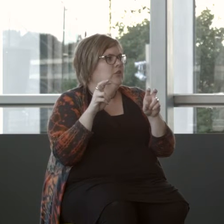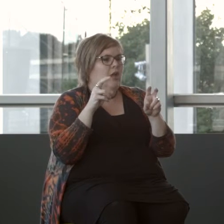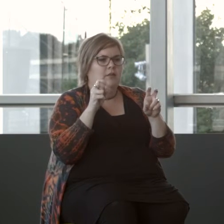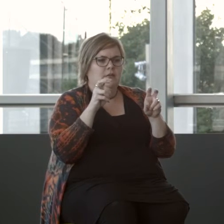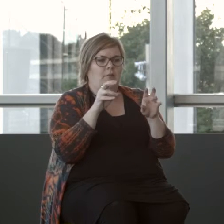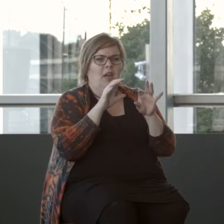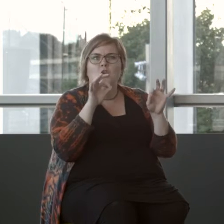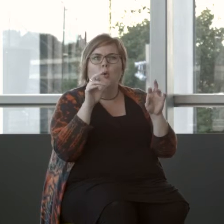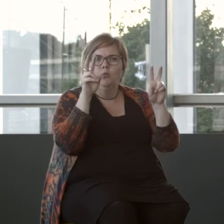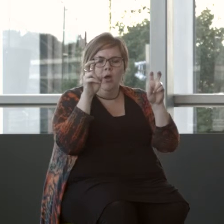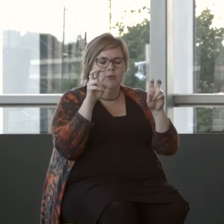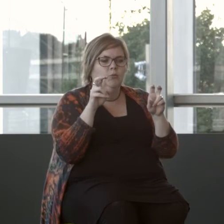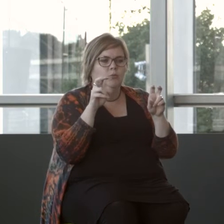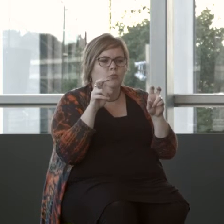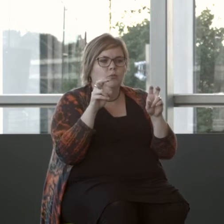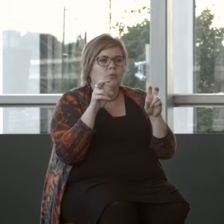she performs